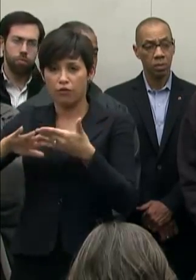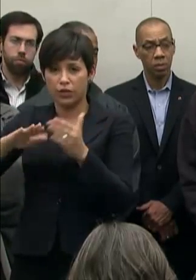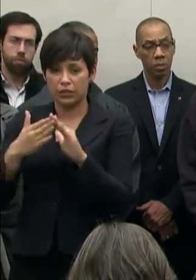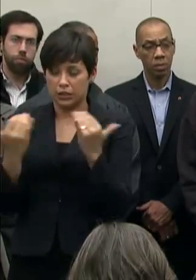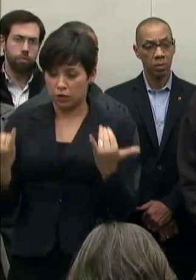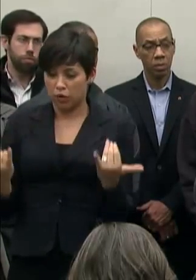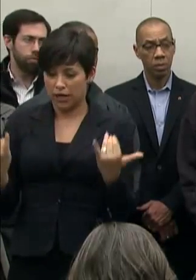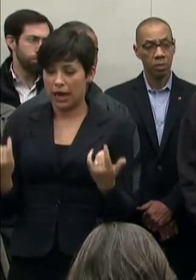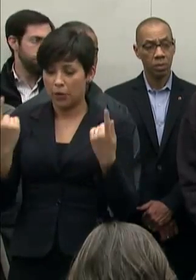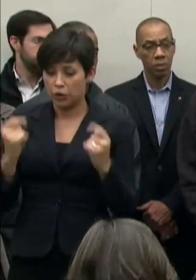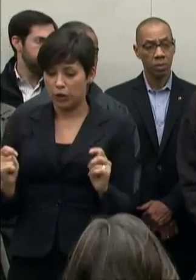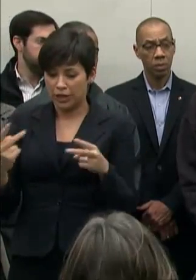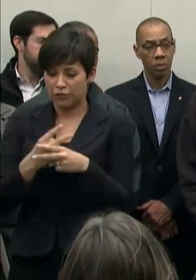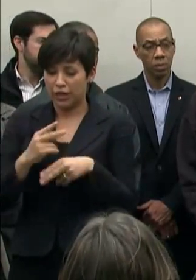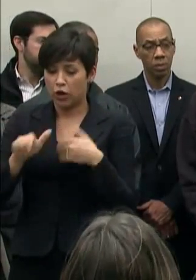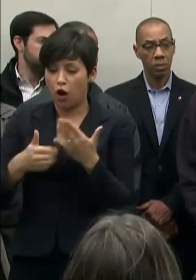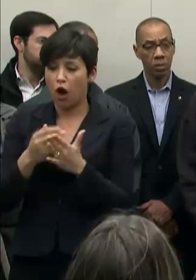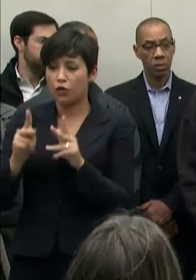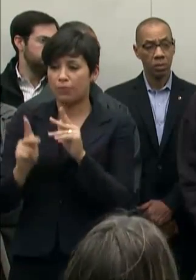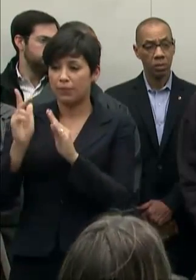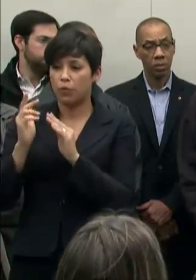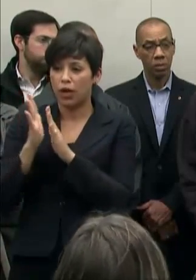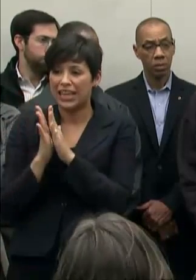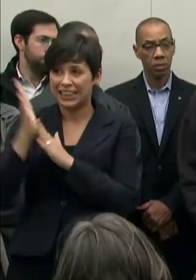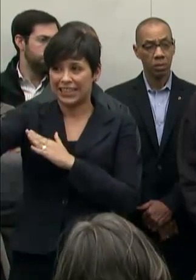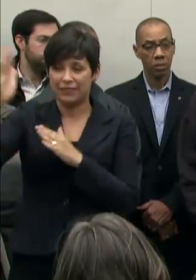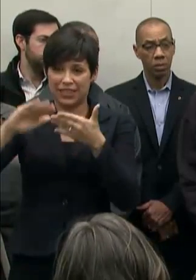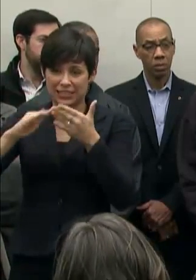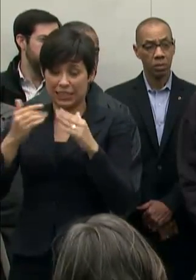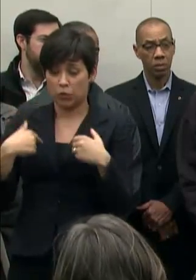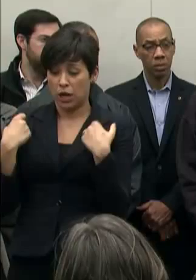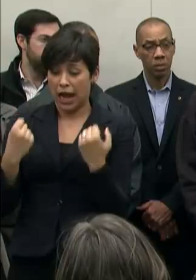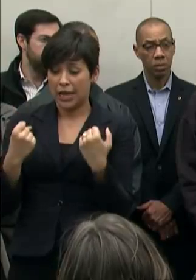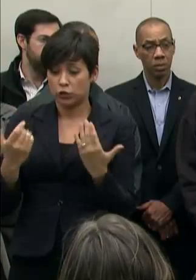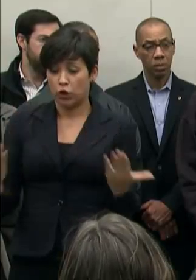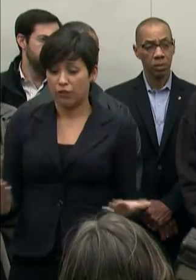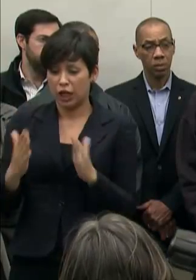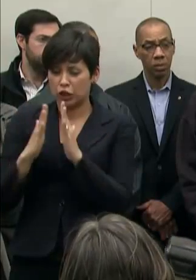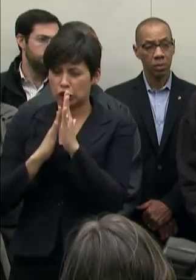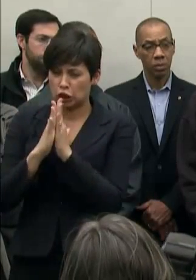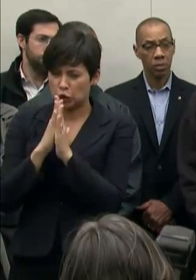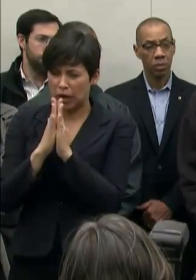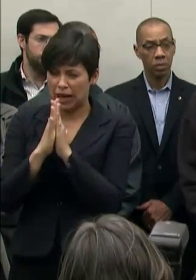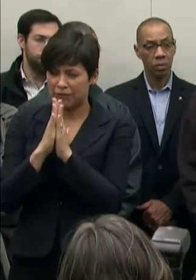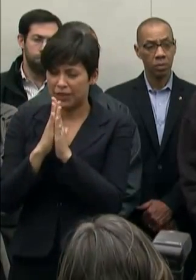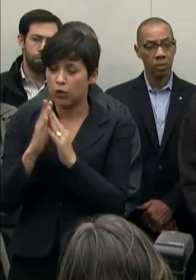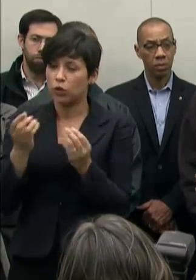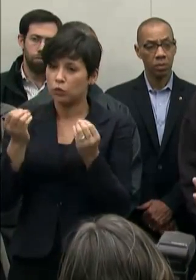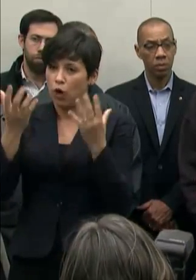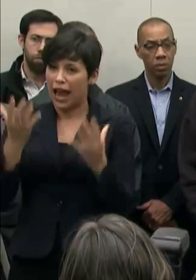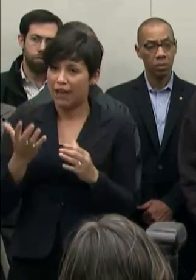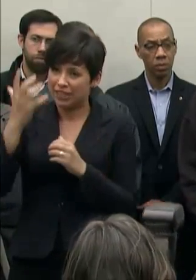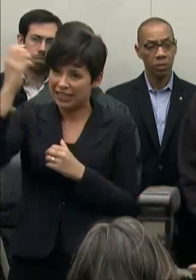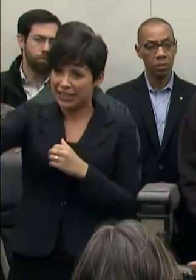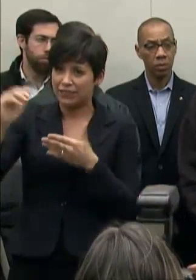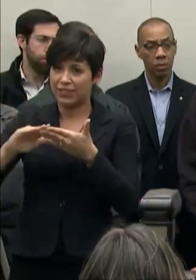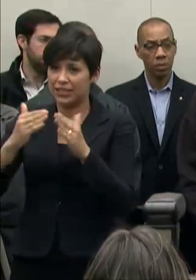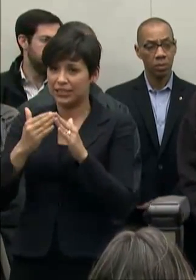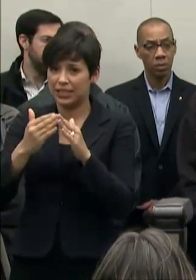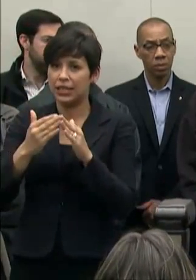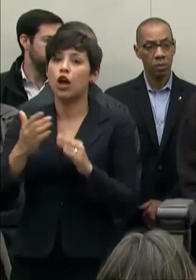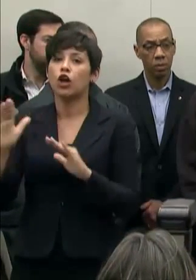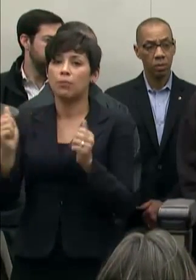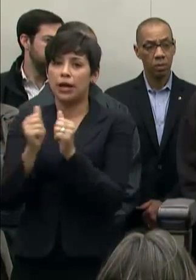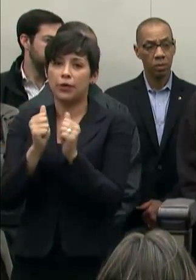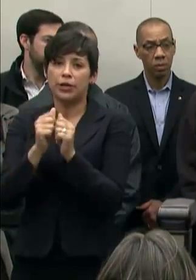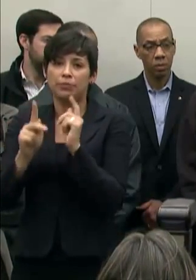the traffic going out of the city. When I drove over here was much heavier than the traffic coming into the city. Whether those people are